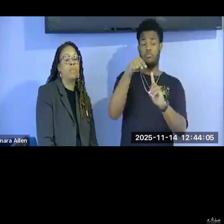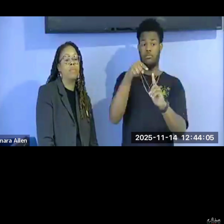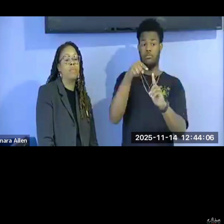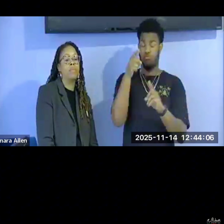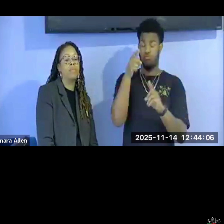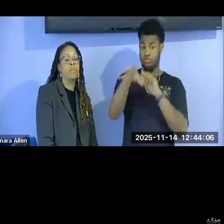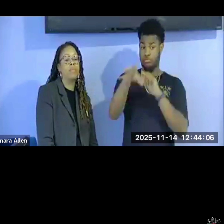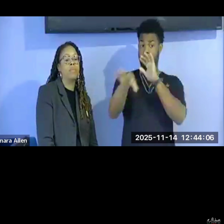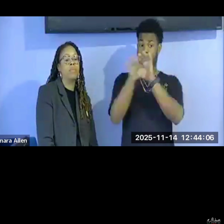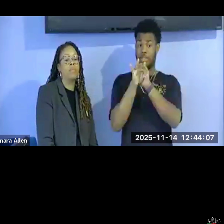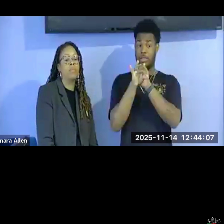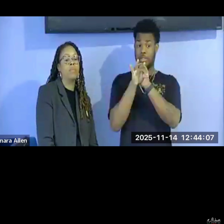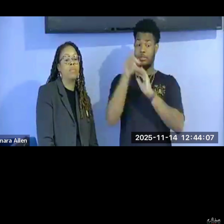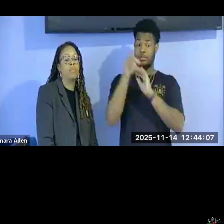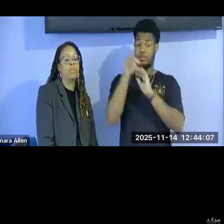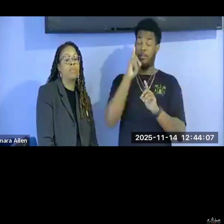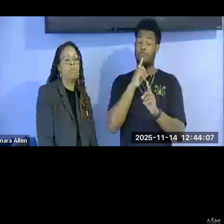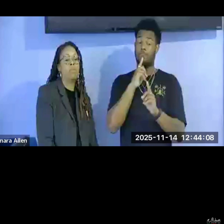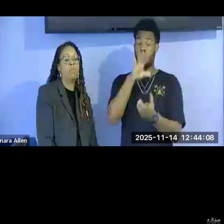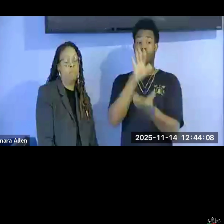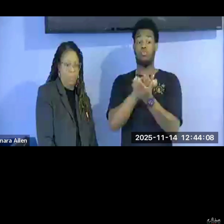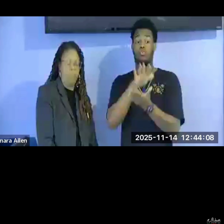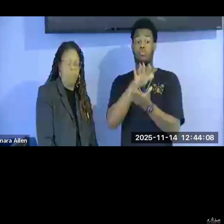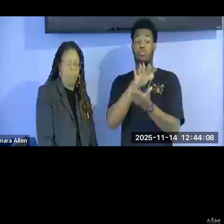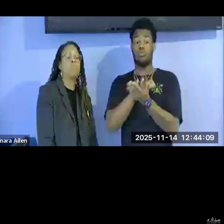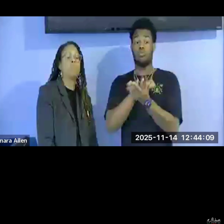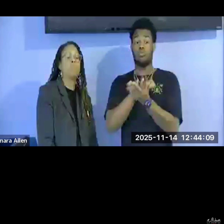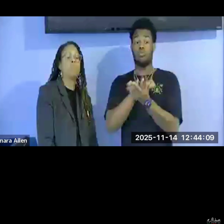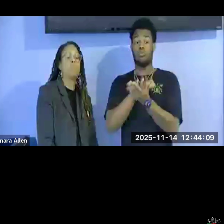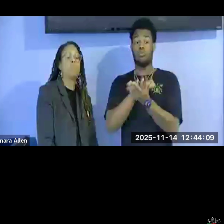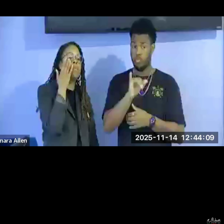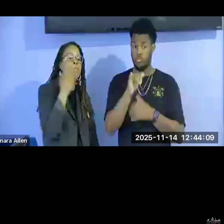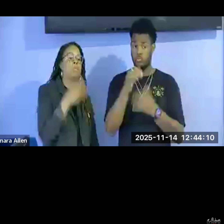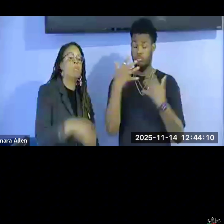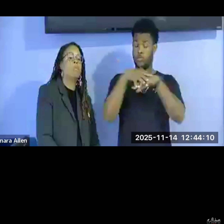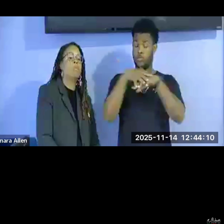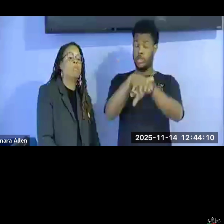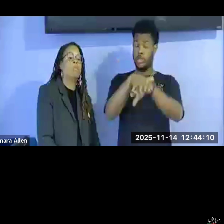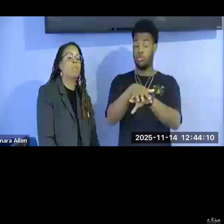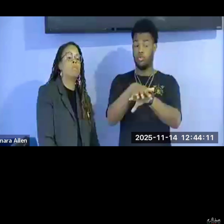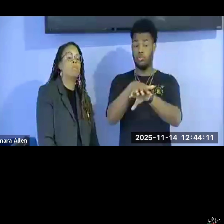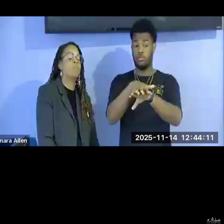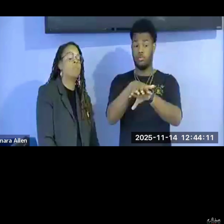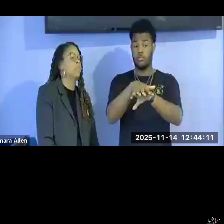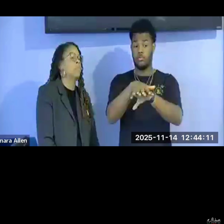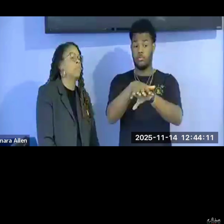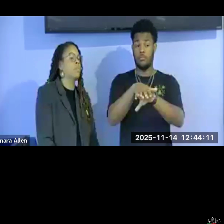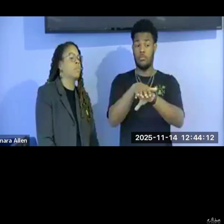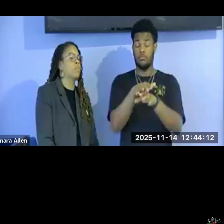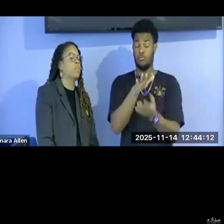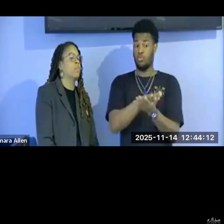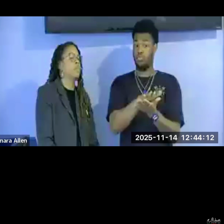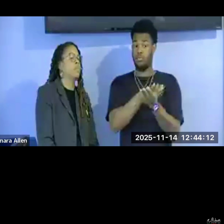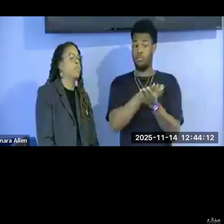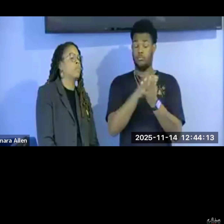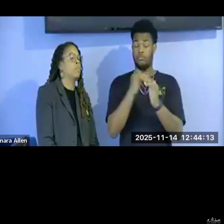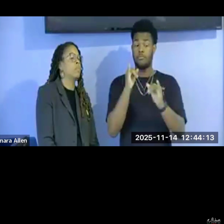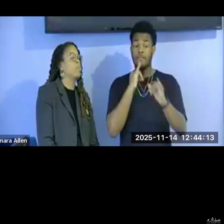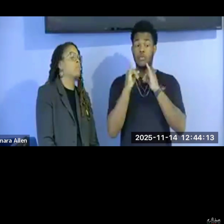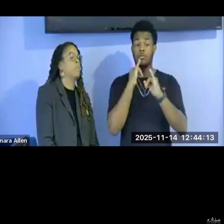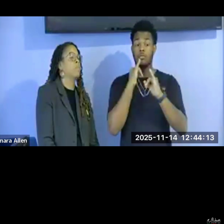about your PhD? Why did you choose to focus on deaf schools and not include mainstream